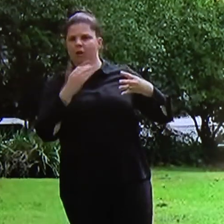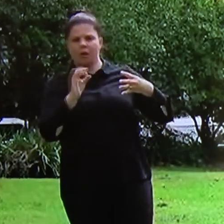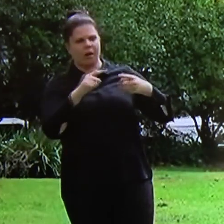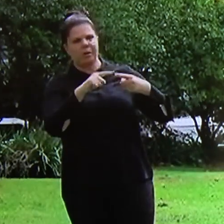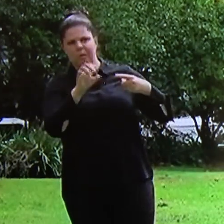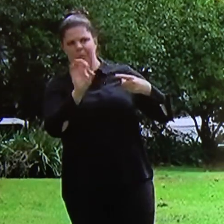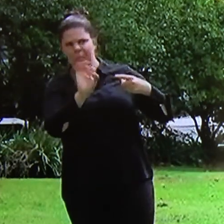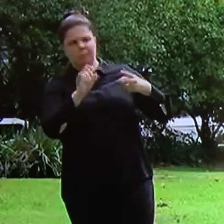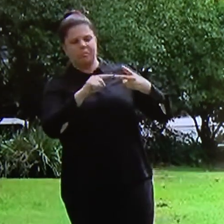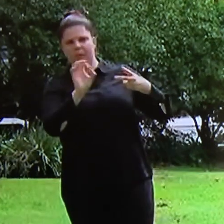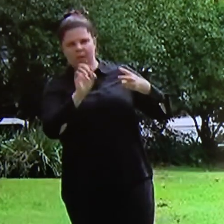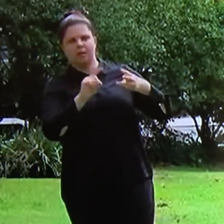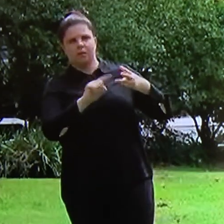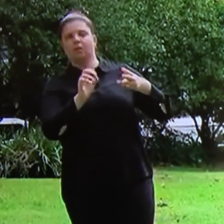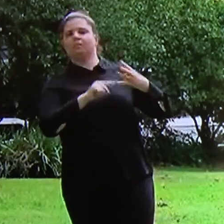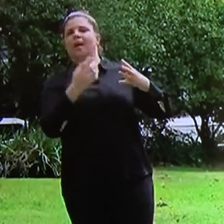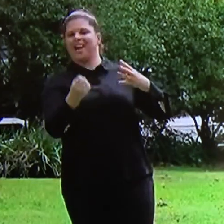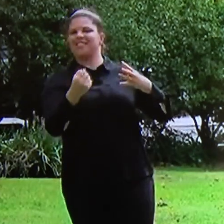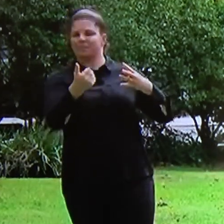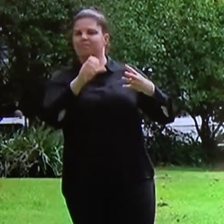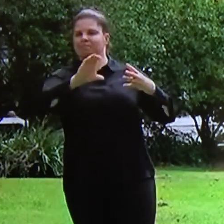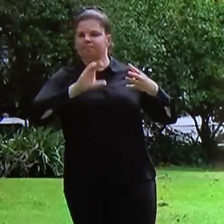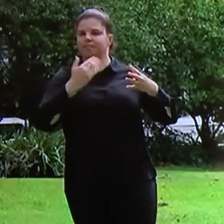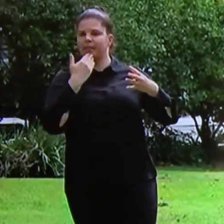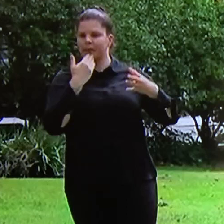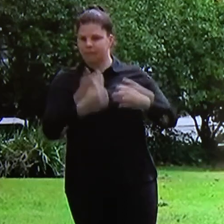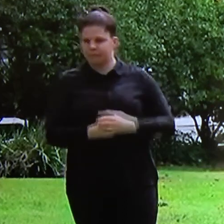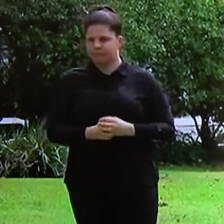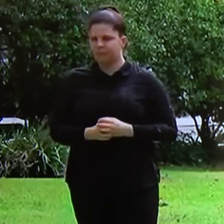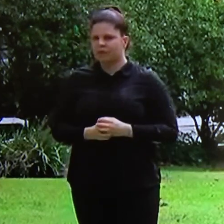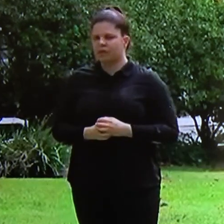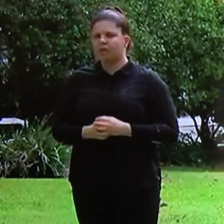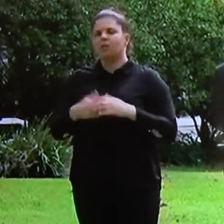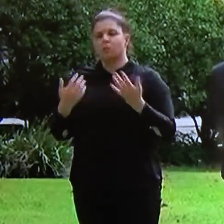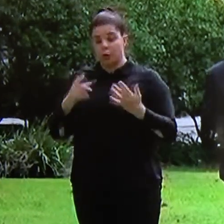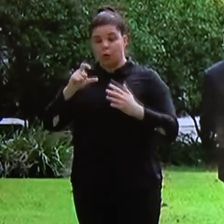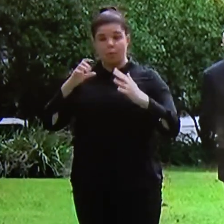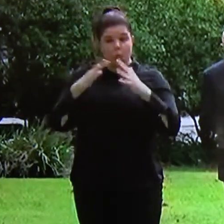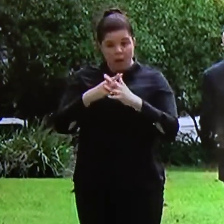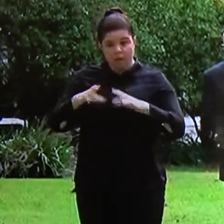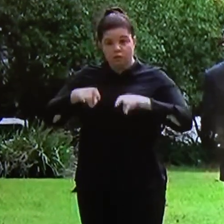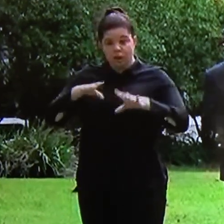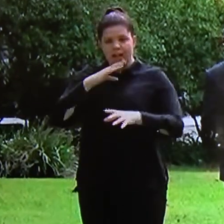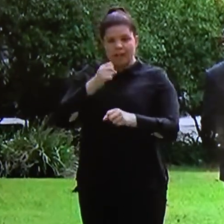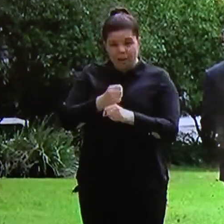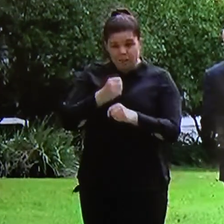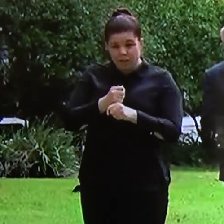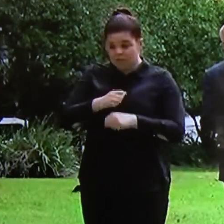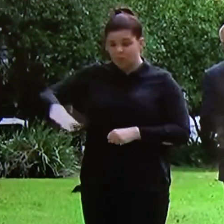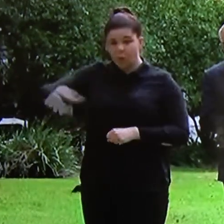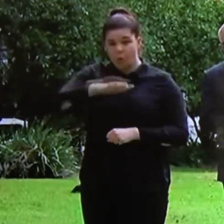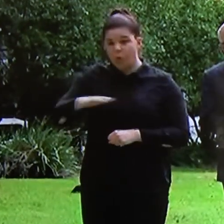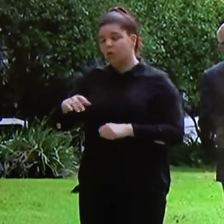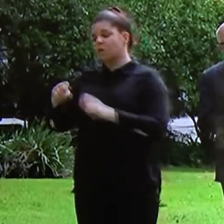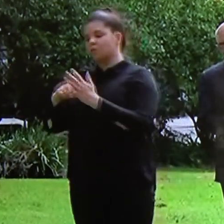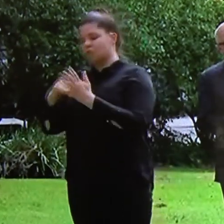the field. What is most important is that states and the Commonwealth work together to provide support where it's